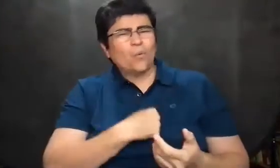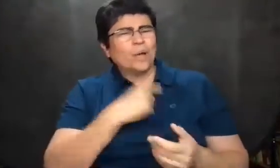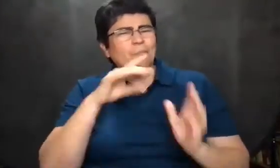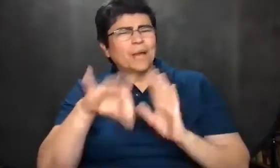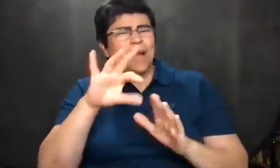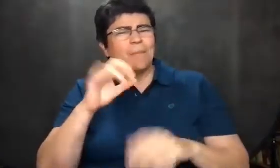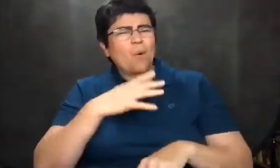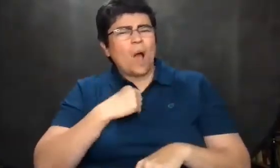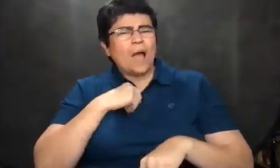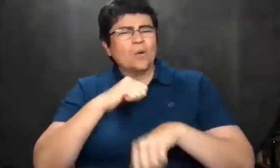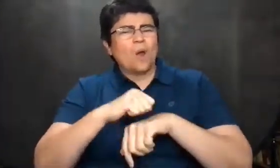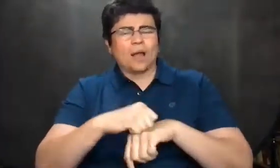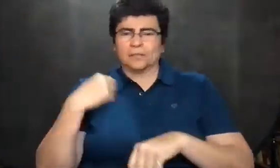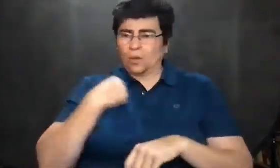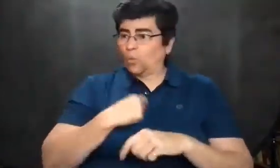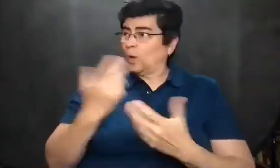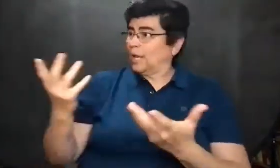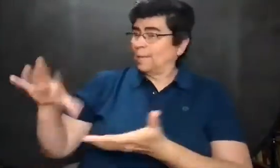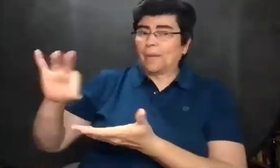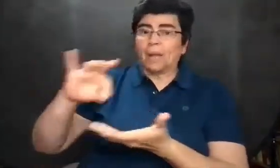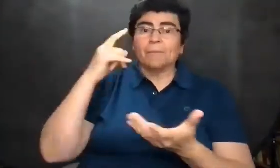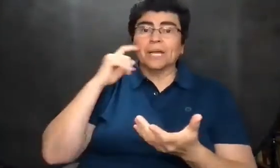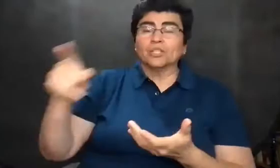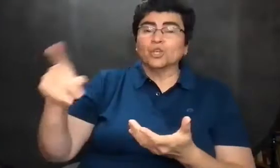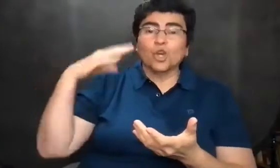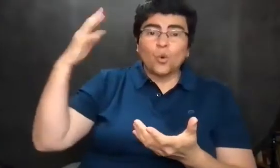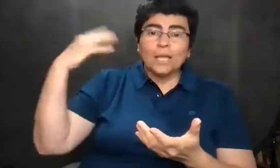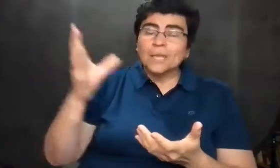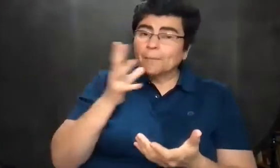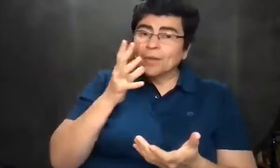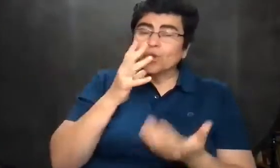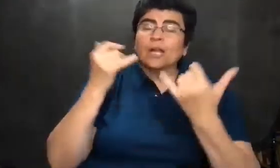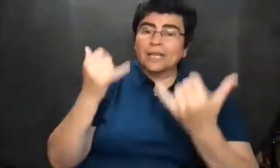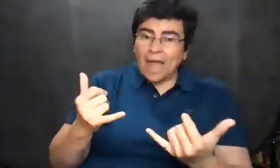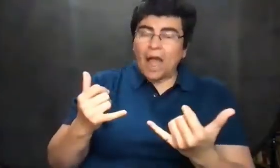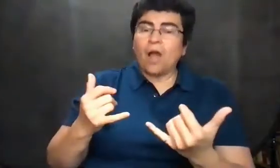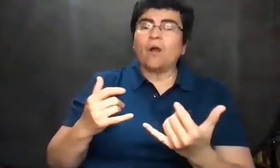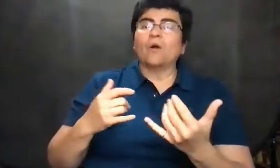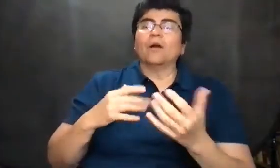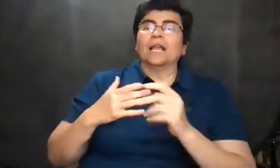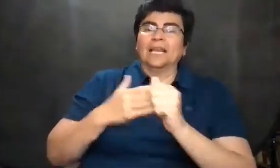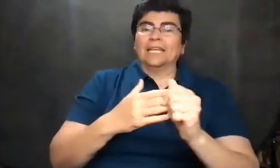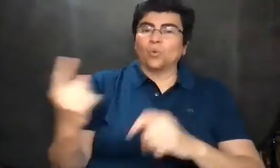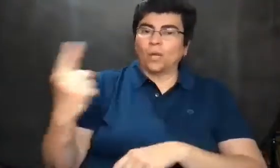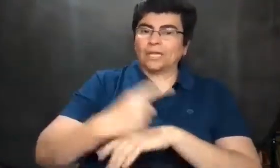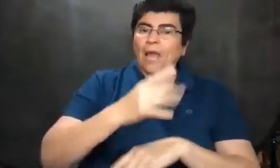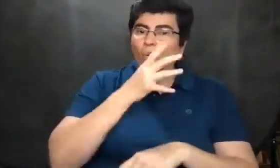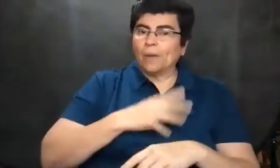said, we're picking these white rocks up because your crazy mother now leads one-day women retreats for women that can't spend a whole weekend